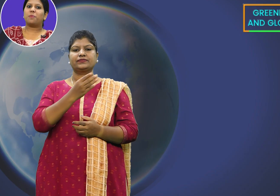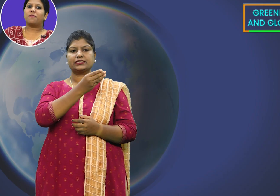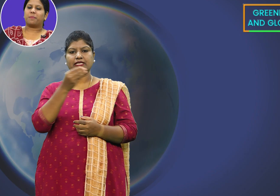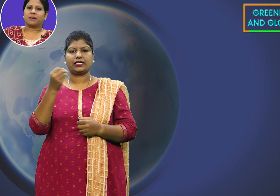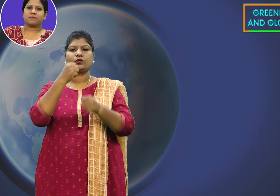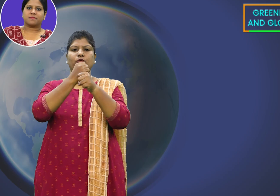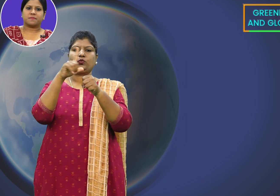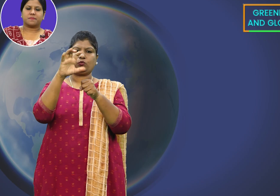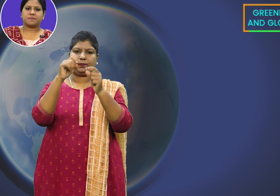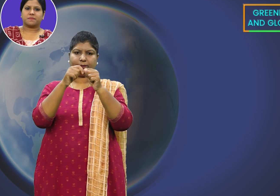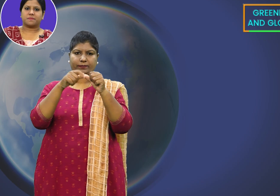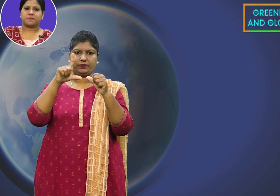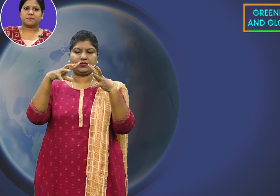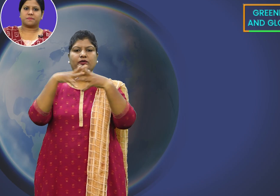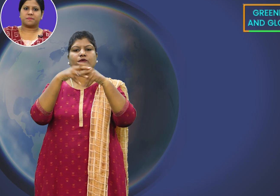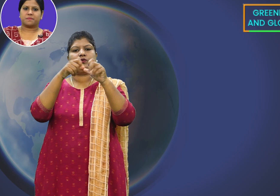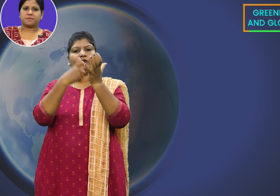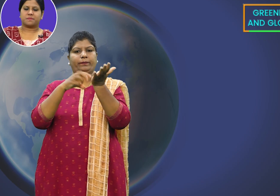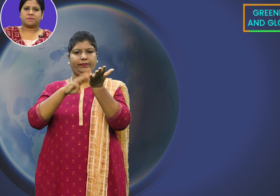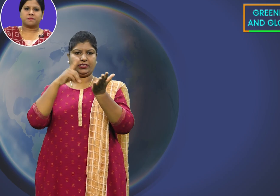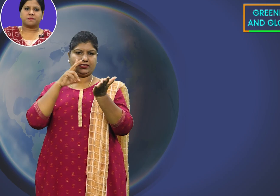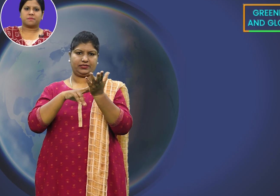and global warming.